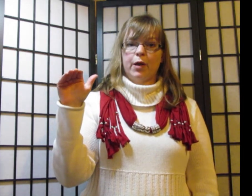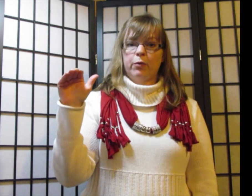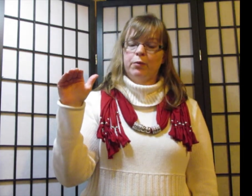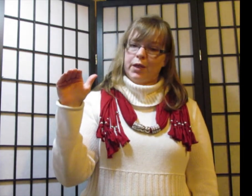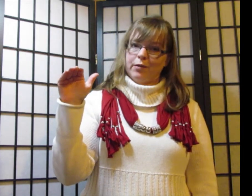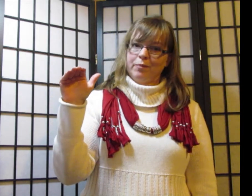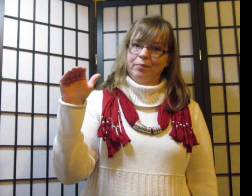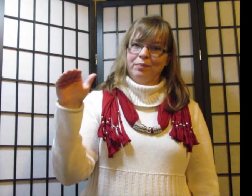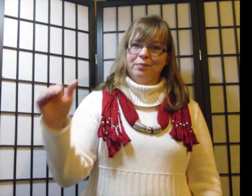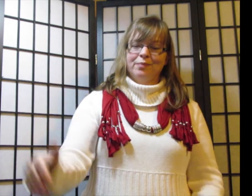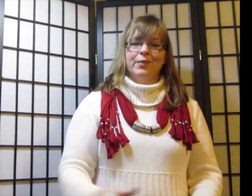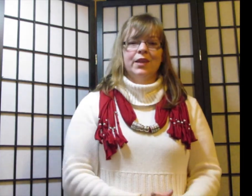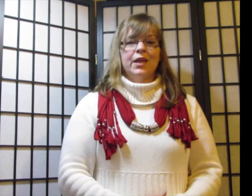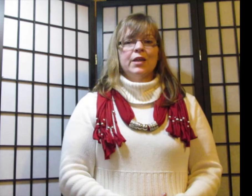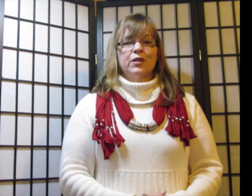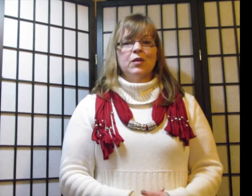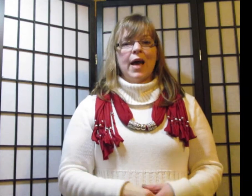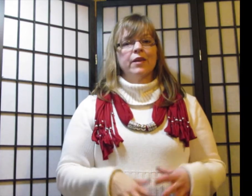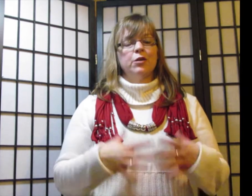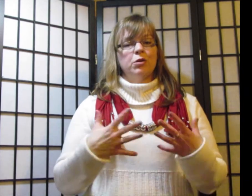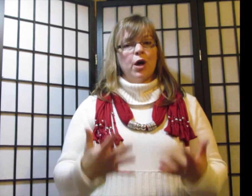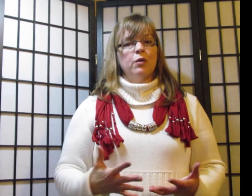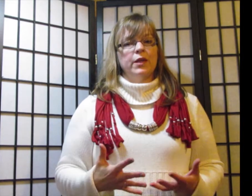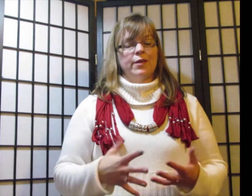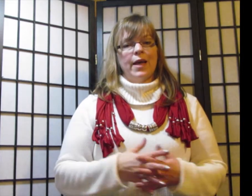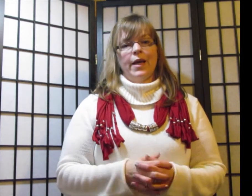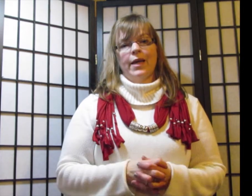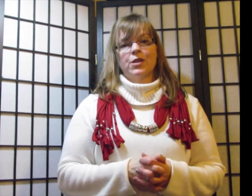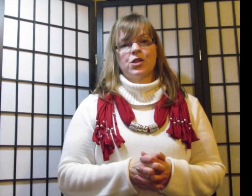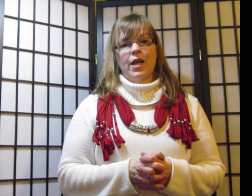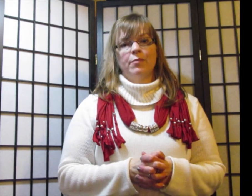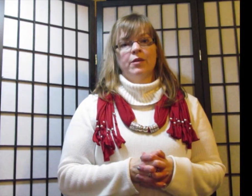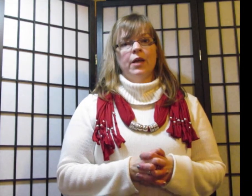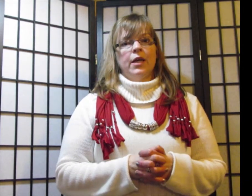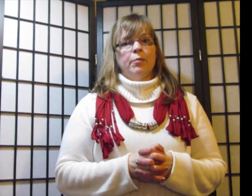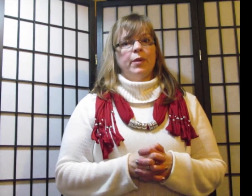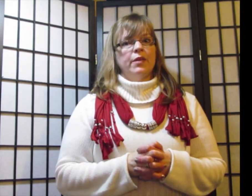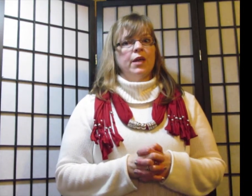we will. So now that you know these 8 hand shapes, be